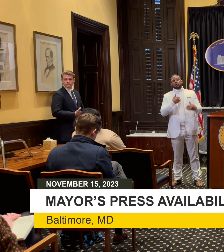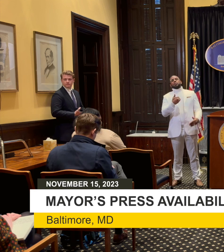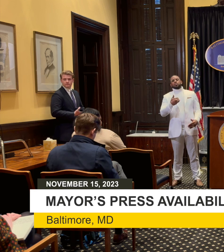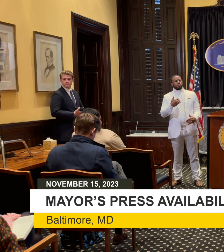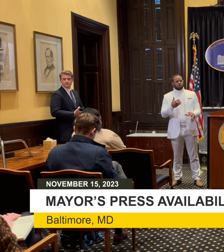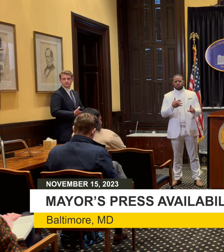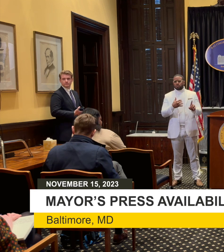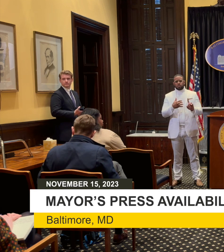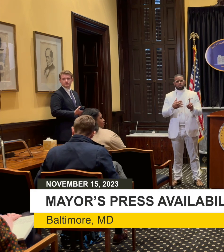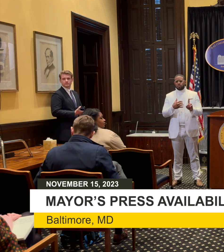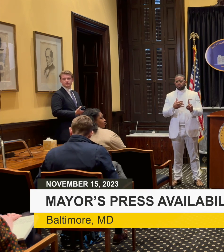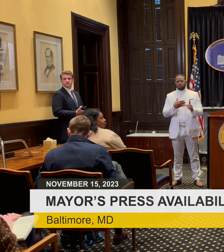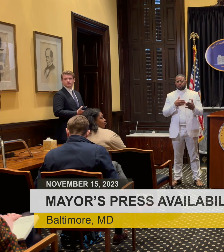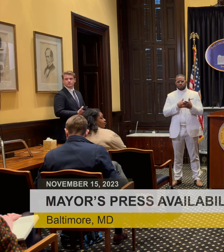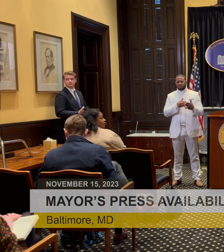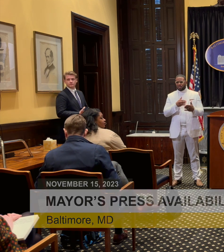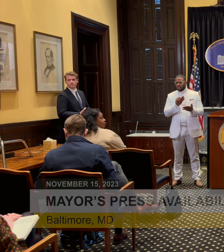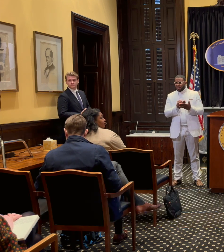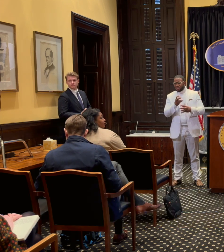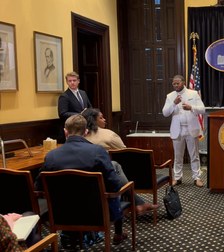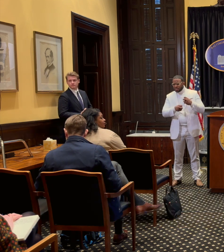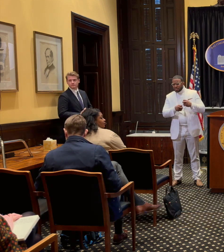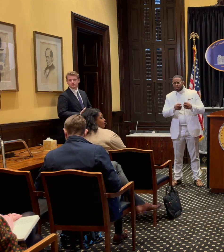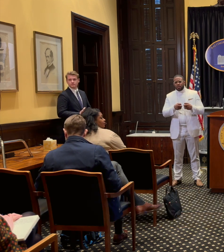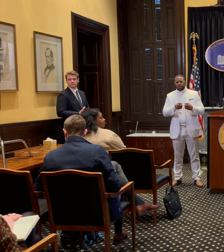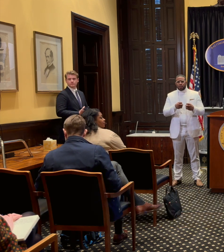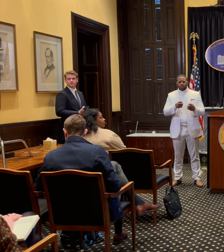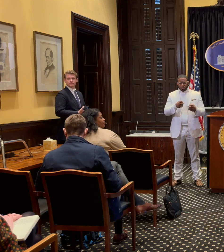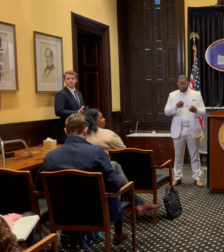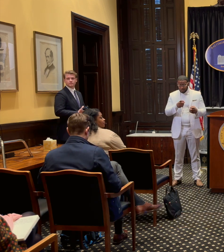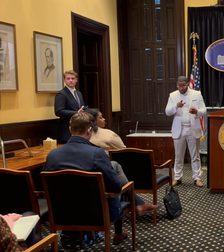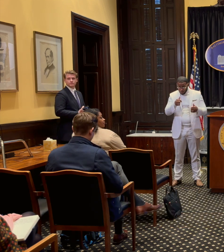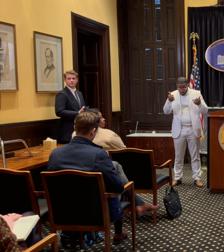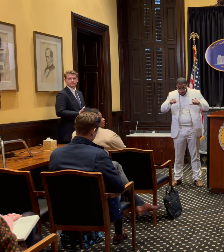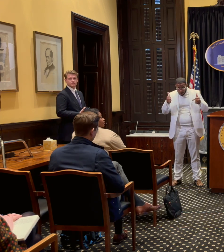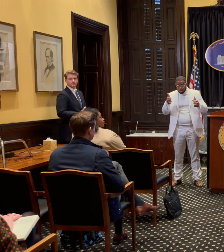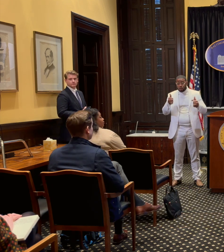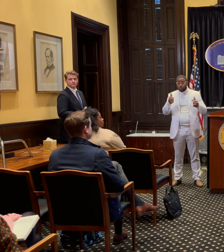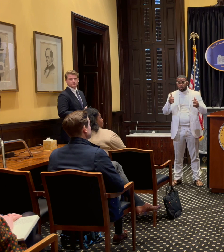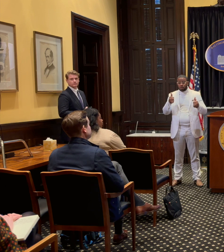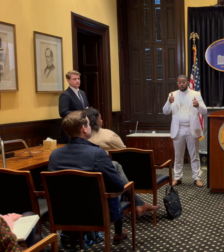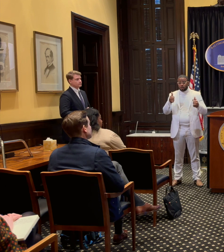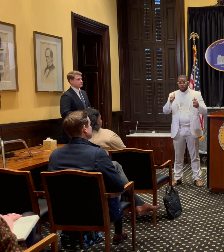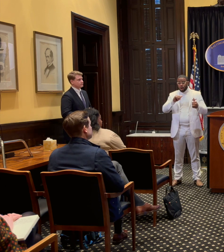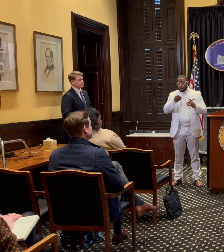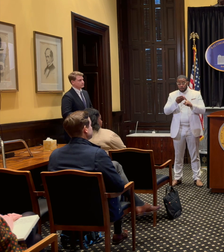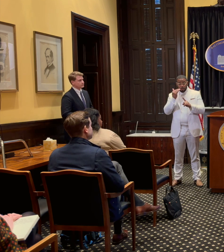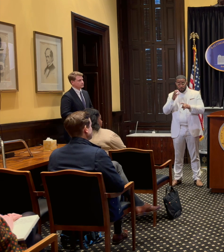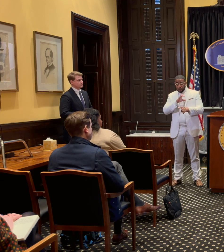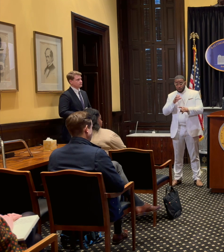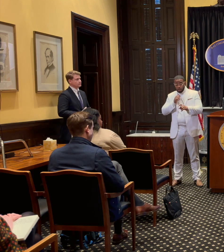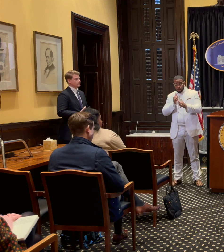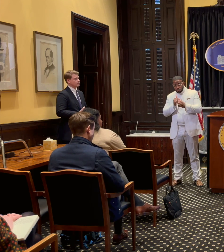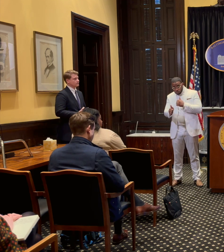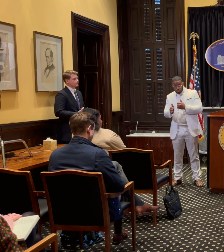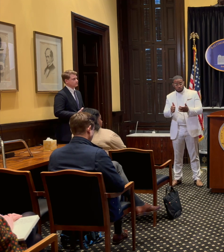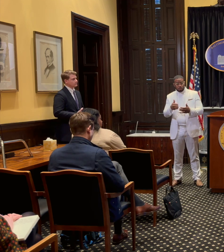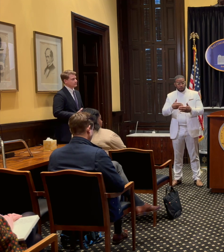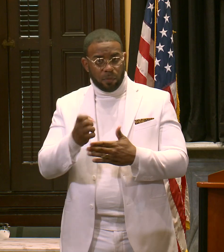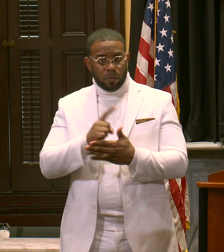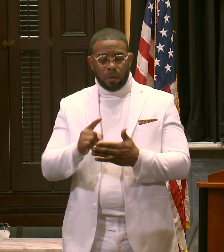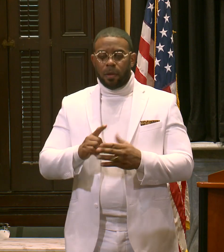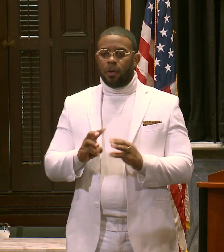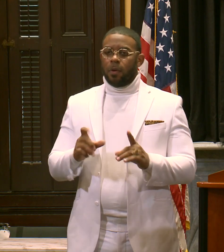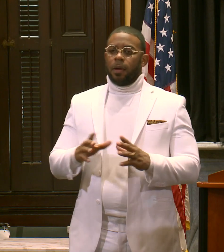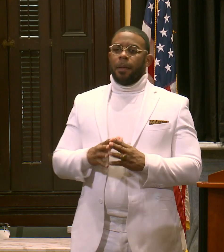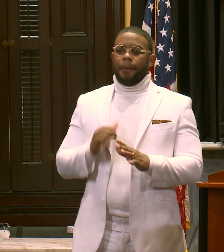those and warning about potential financial difficulties. Would you veto those bills if the council pushes them through in the next couple of weeks?